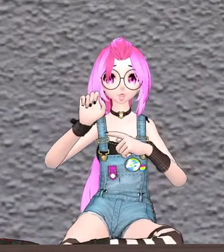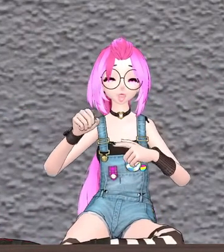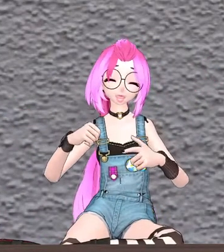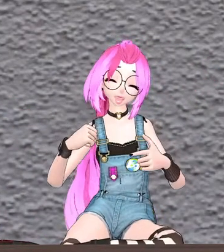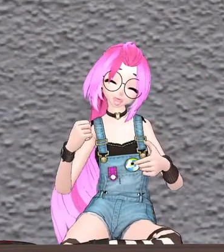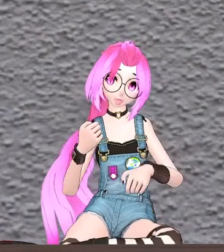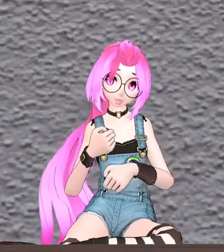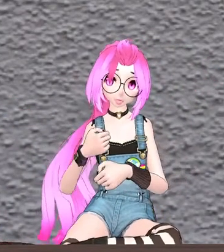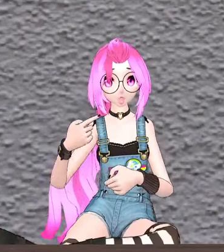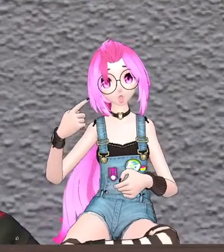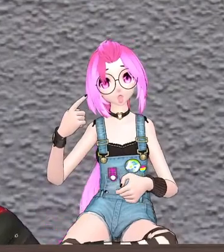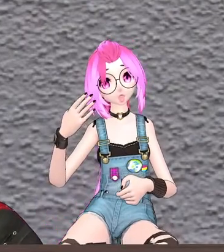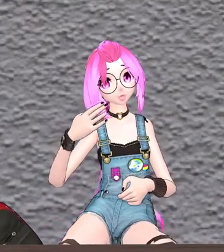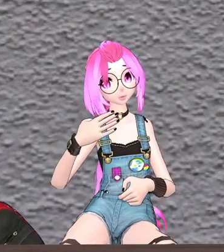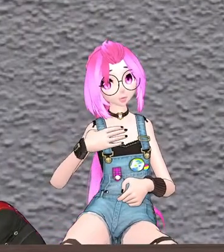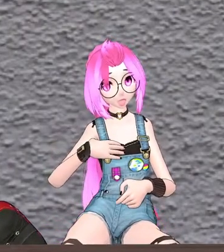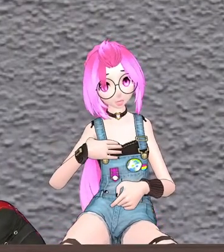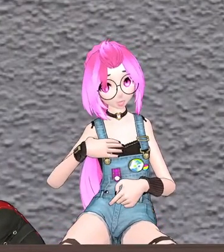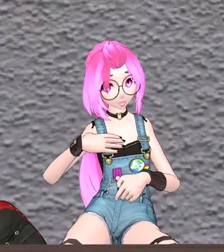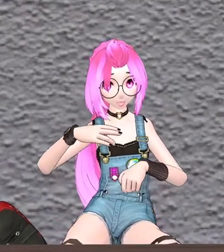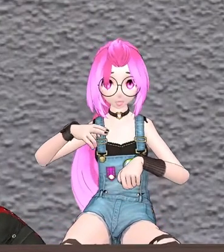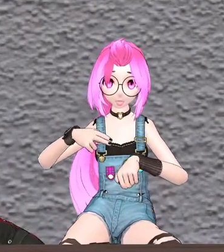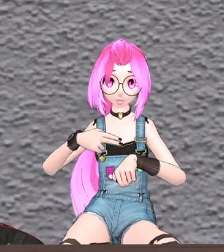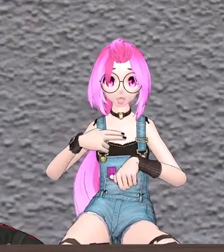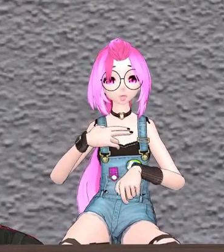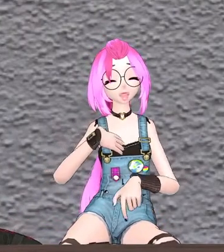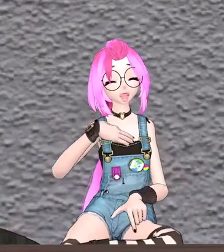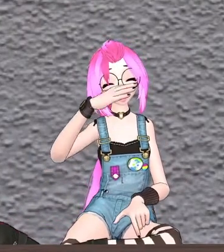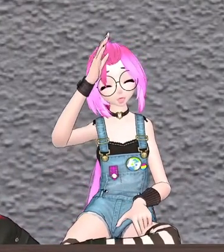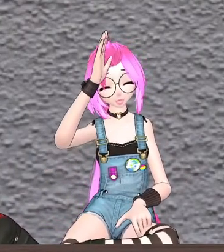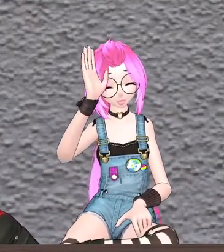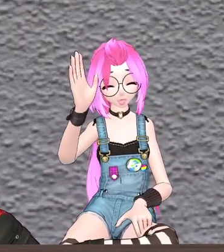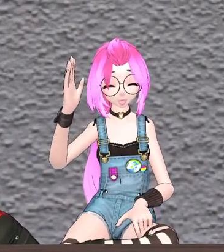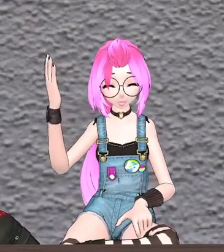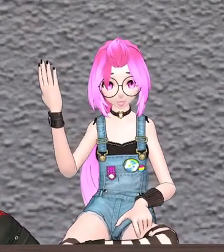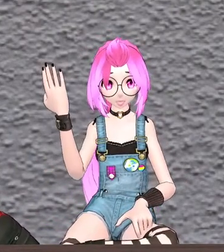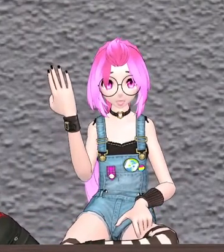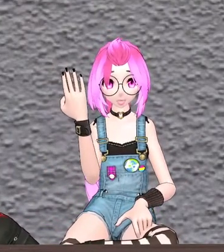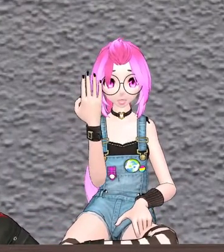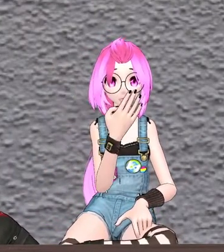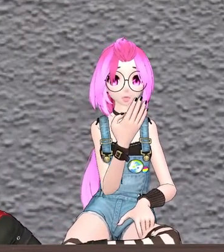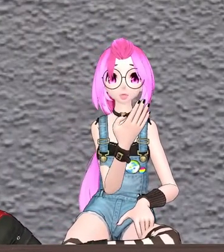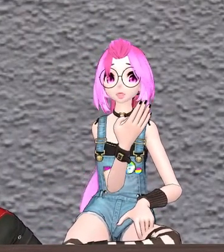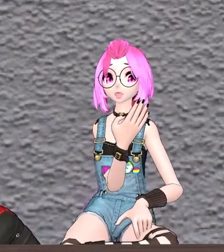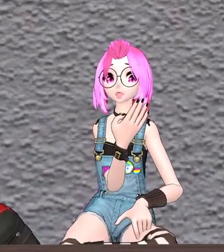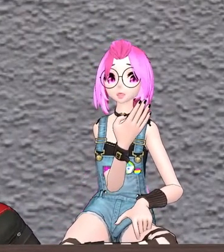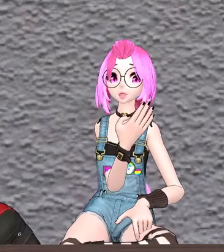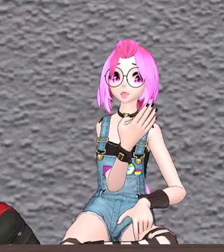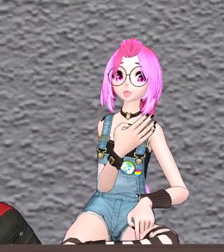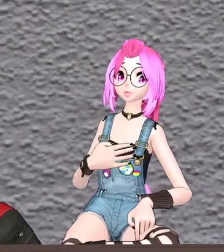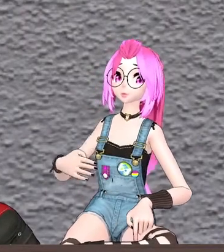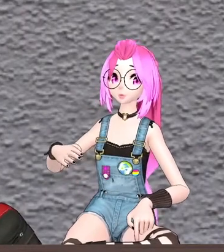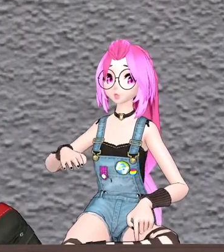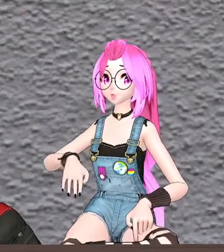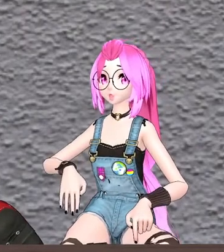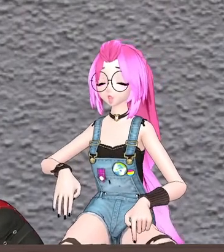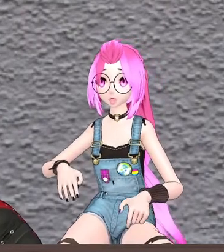Philippines. I had to add this one because I am Filipino. My grandmother immigrated from the Philippines